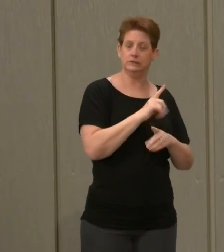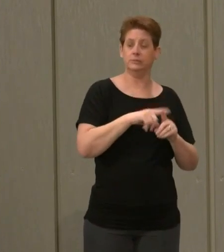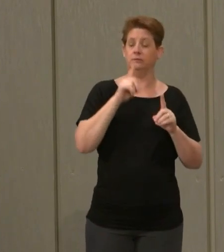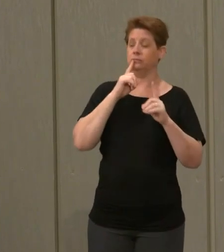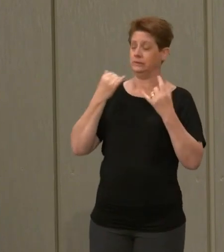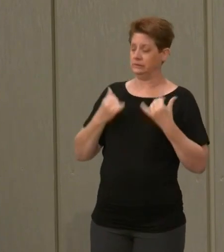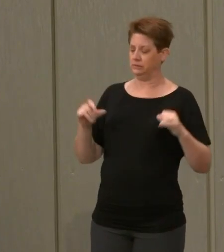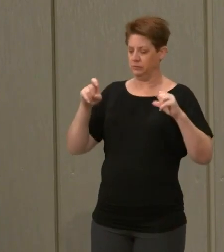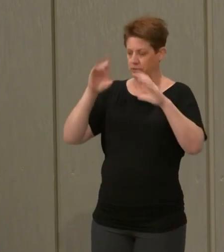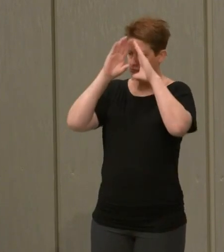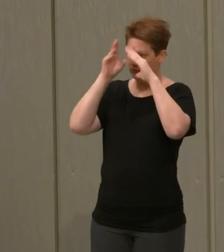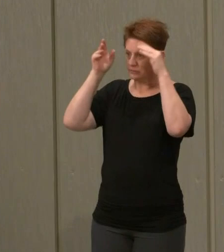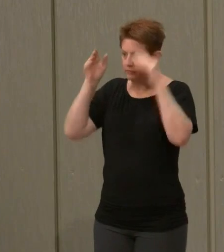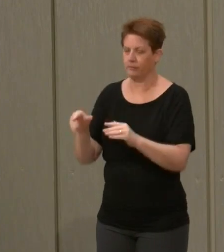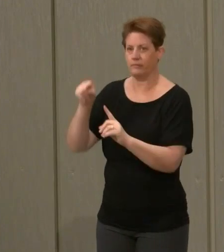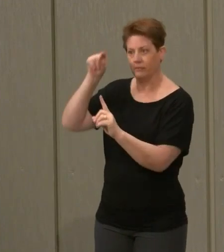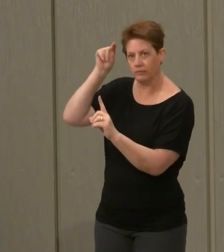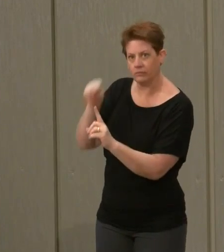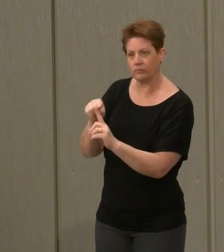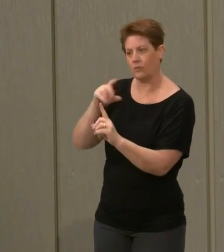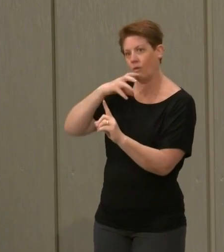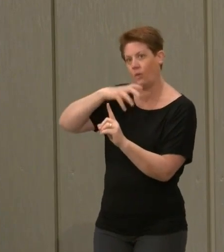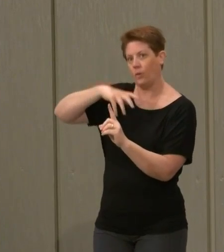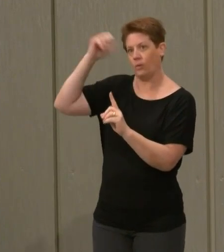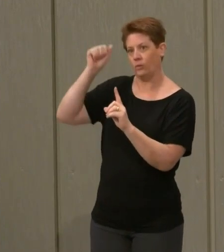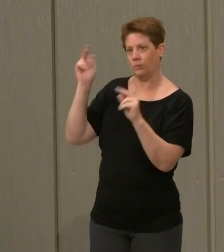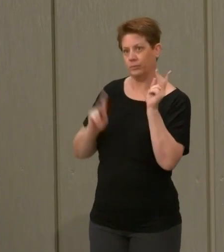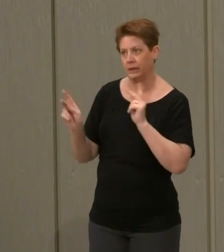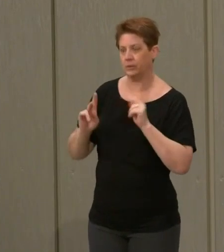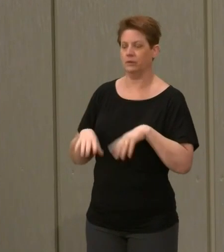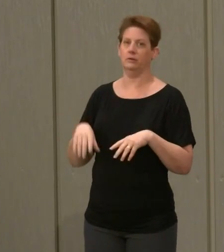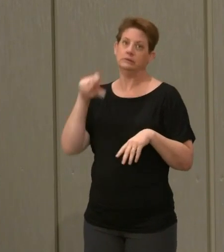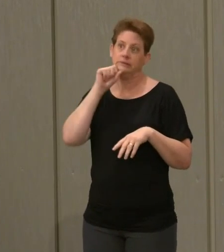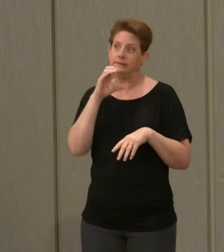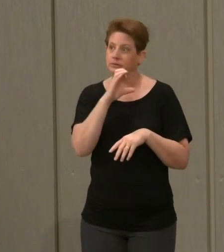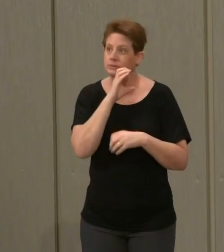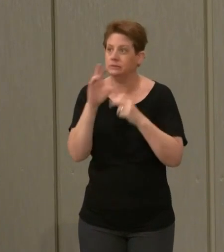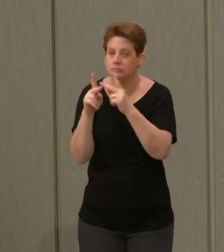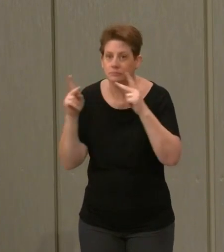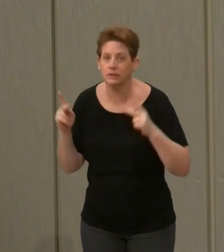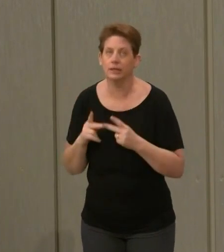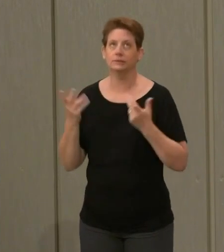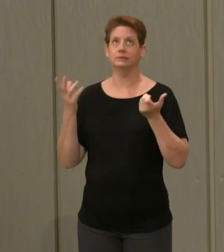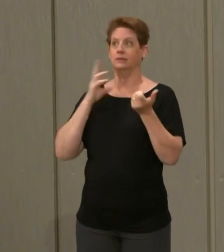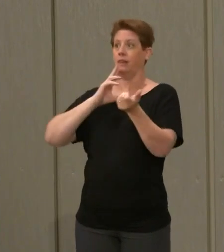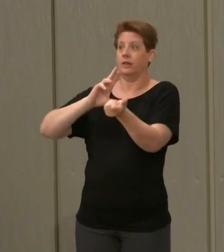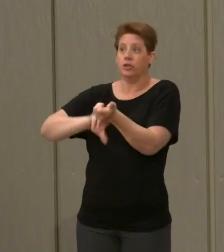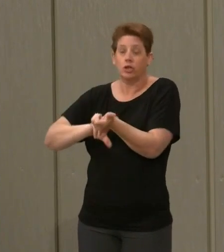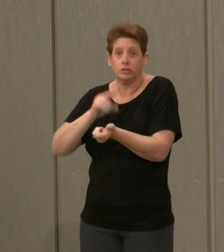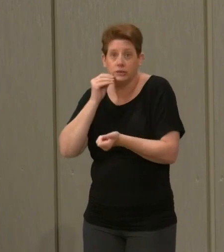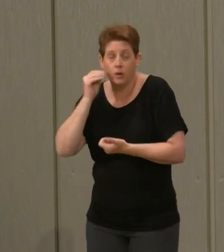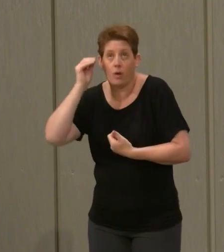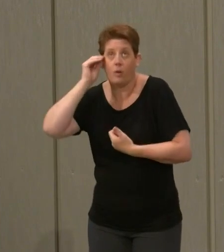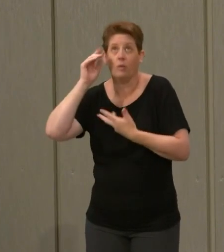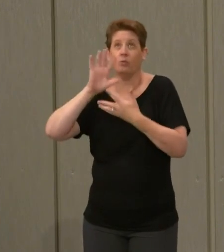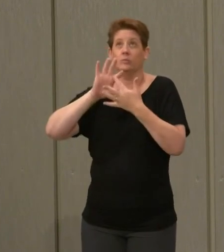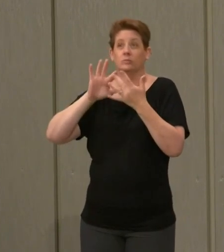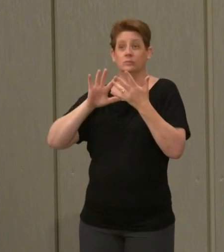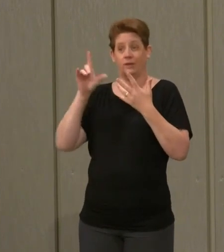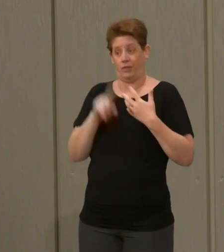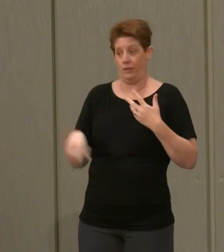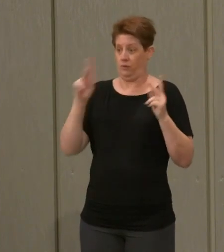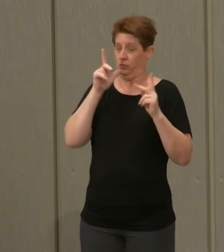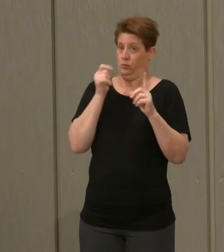in the senior centers, in the nursing homes, because it's the elderly and those with, as well as